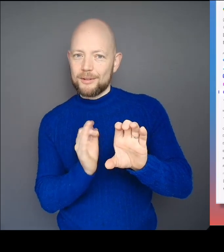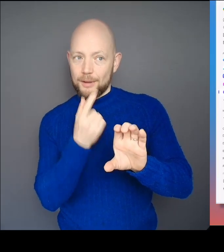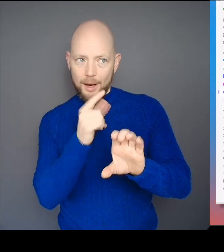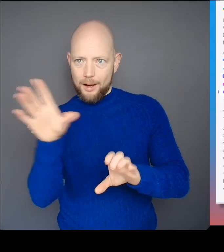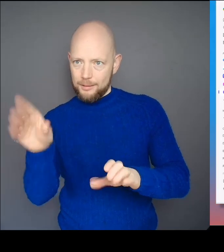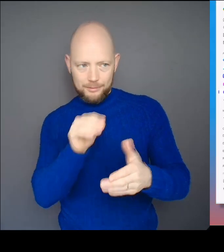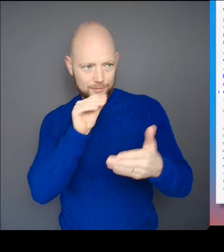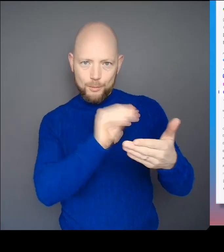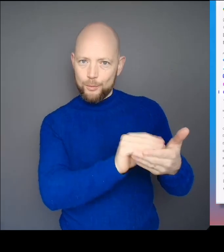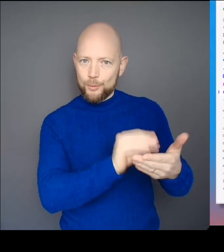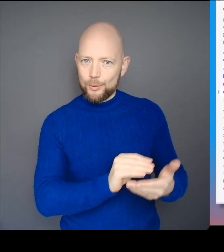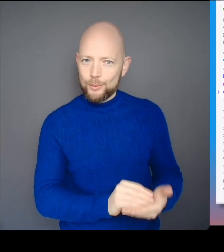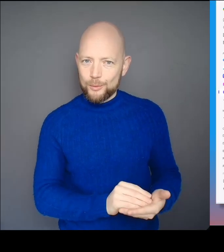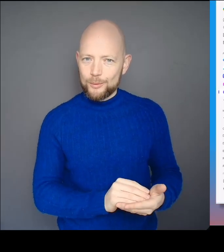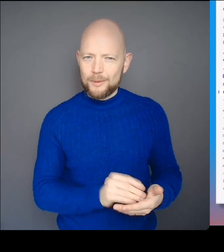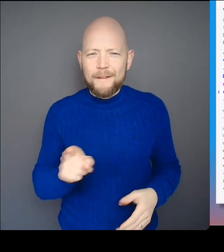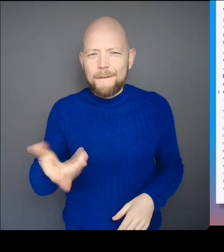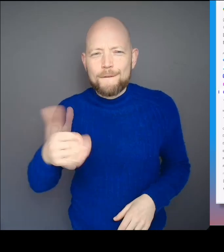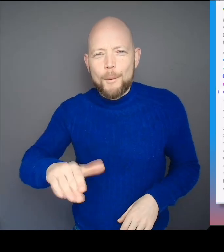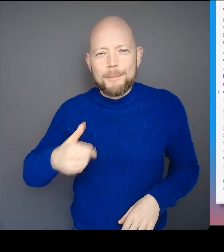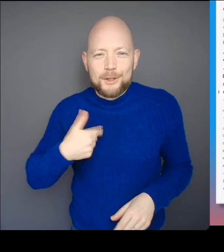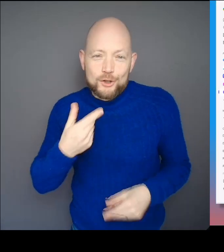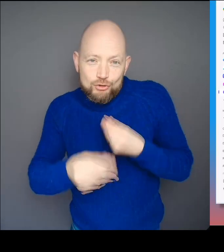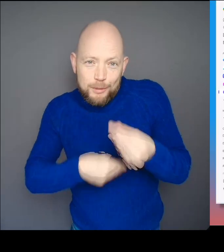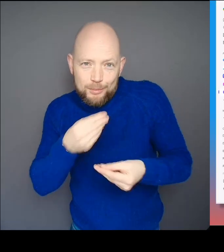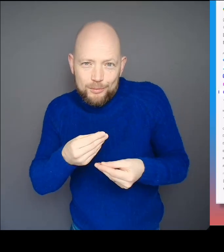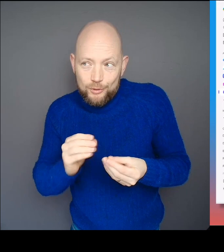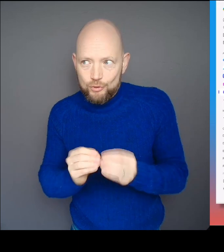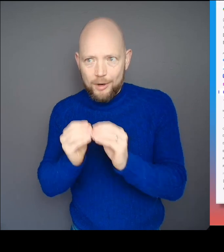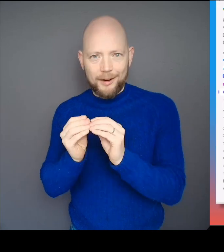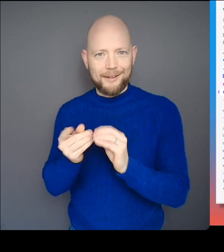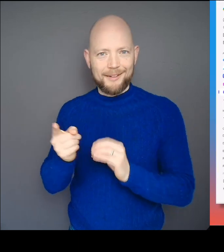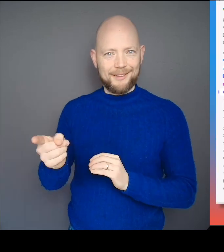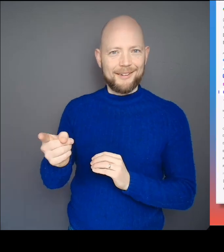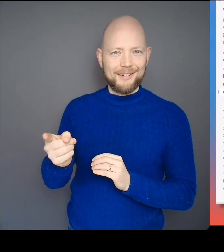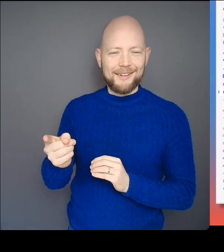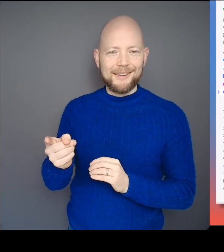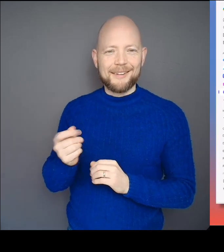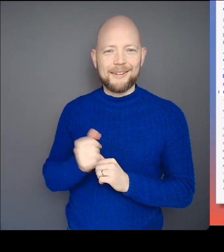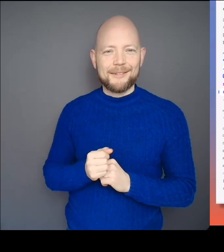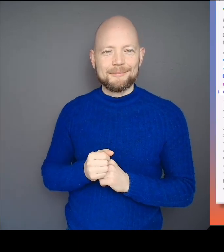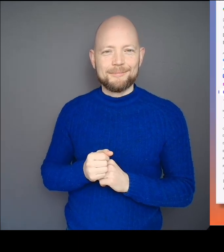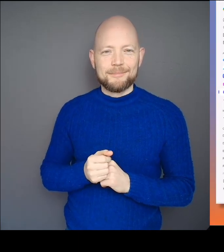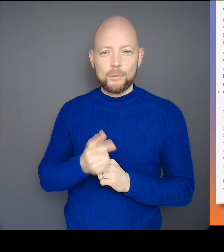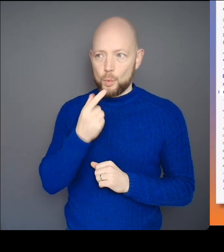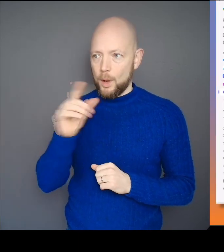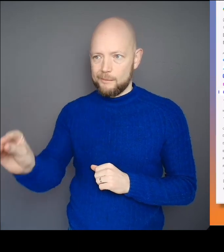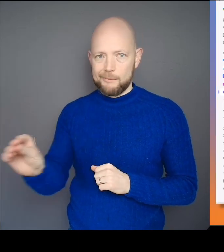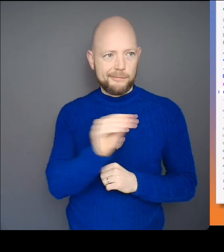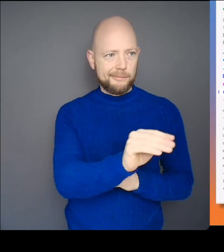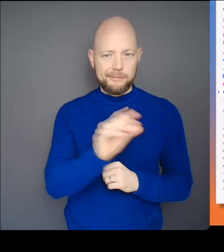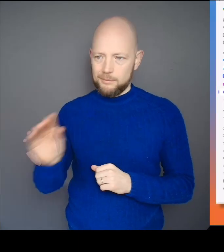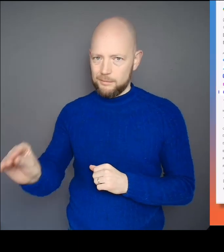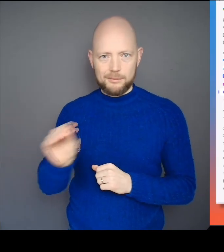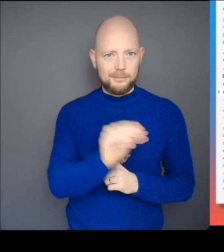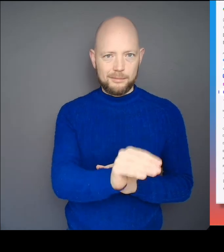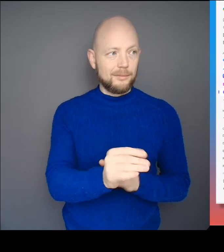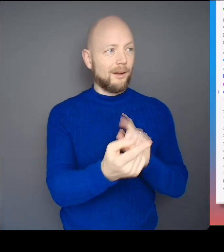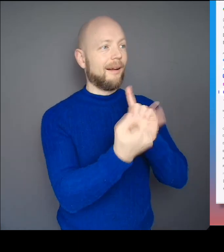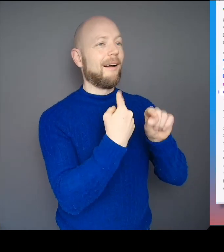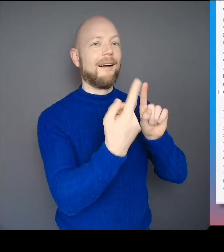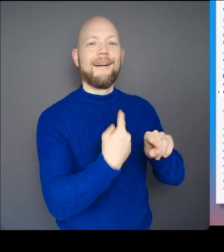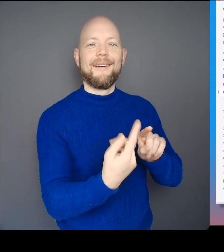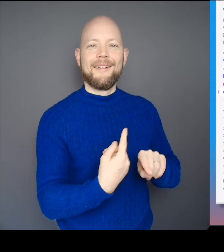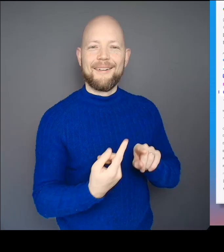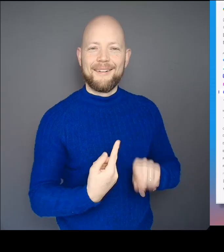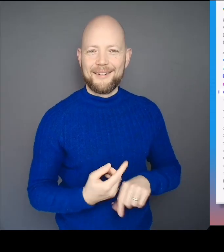up based on what I've done for what I put in the description. So these are nice, helpful things that the user can